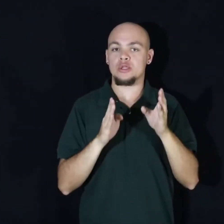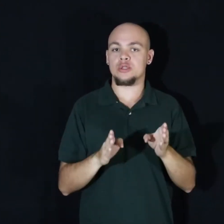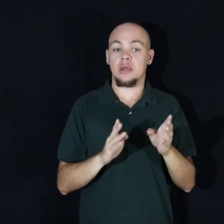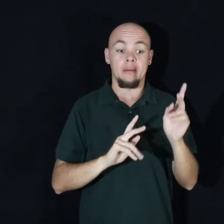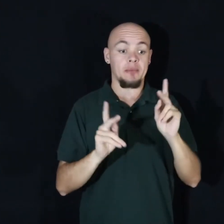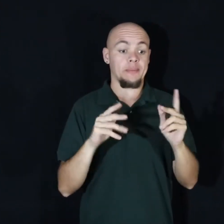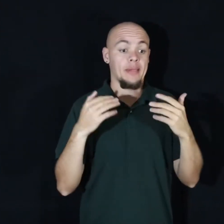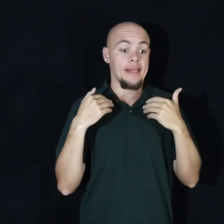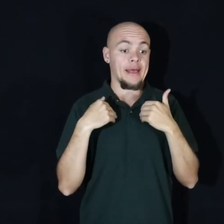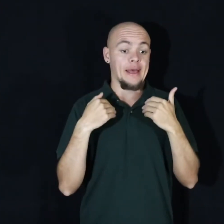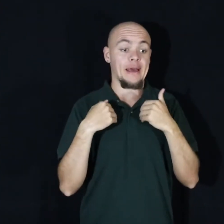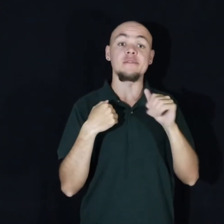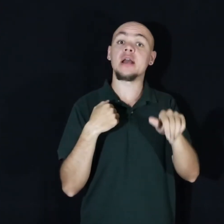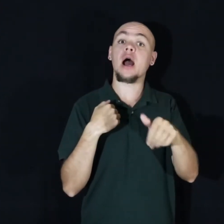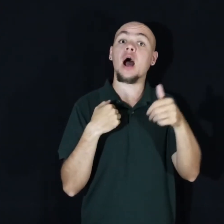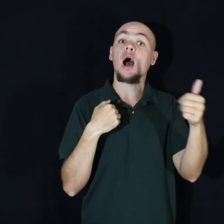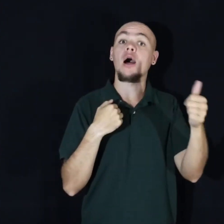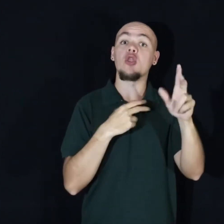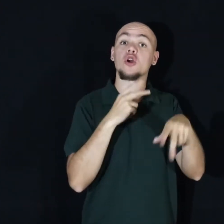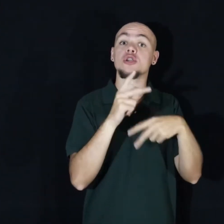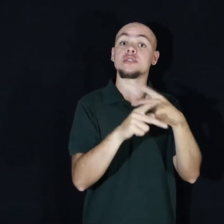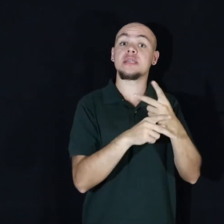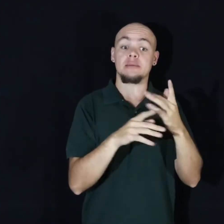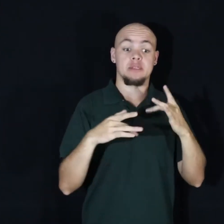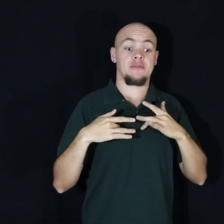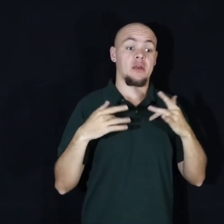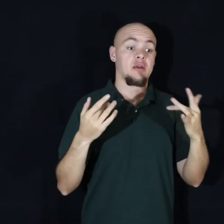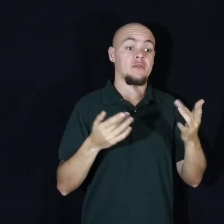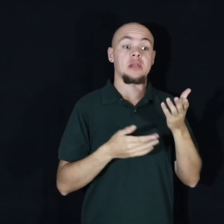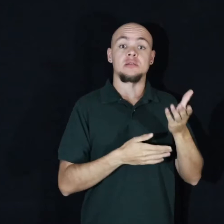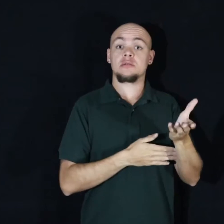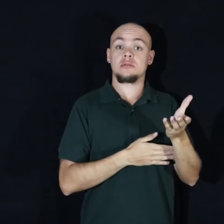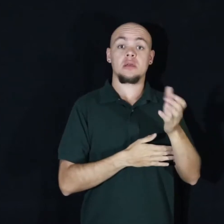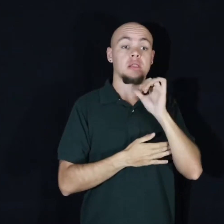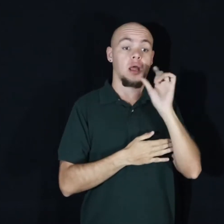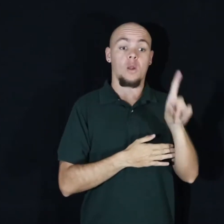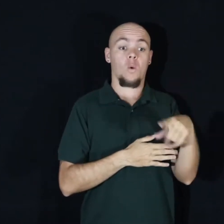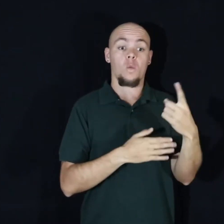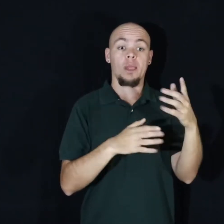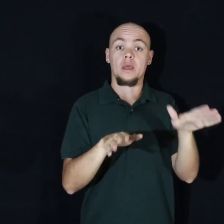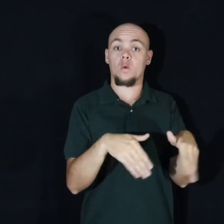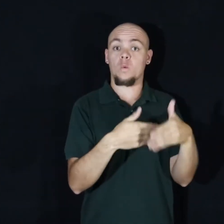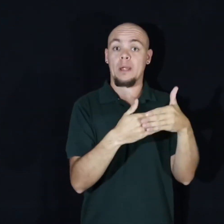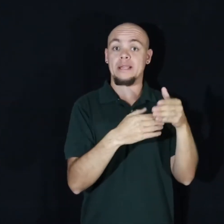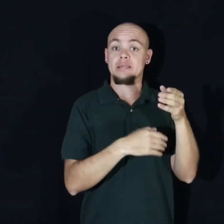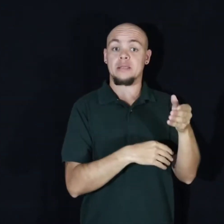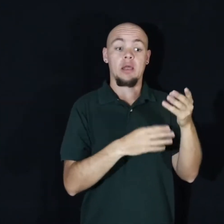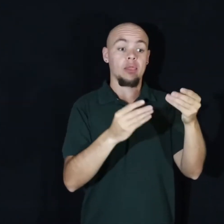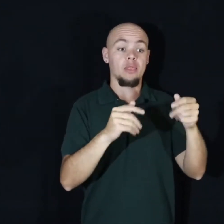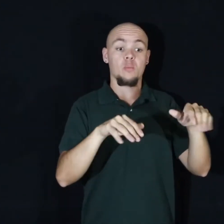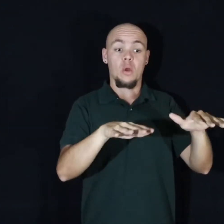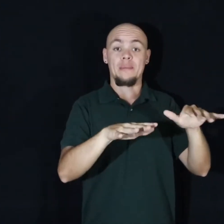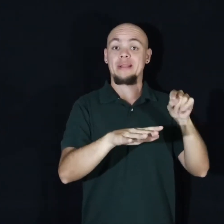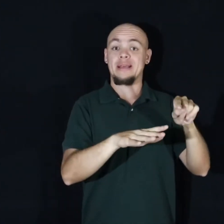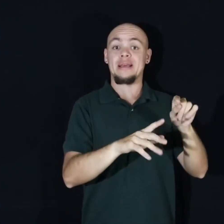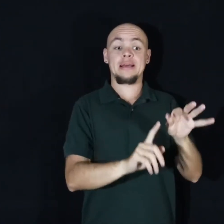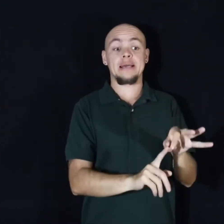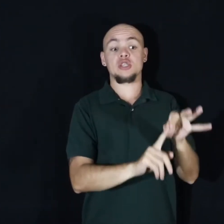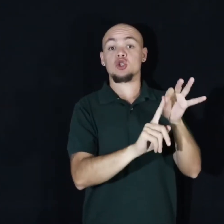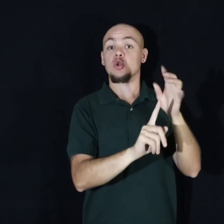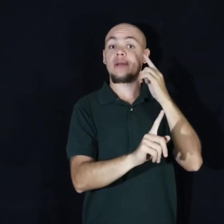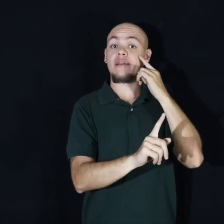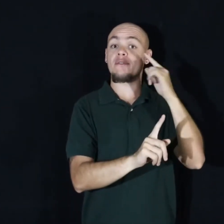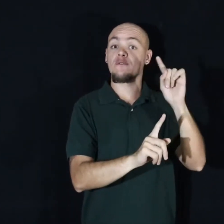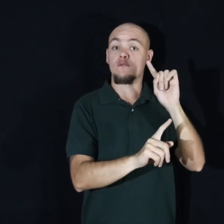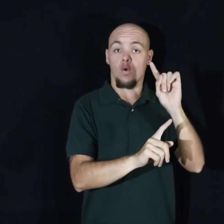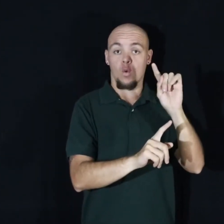Christians. They rent that space to people who are having other events other than weddings, that the